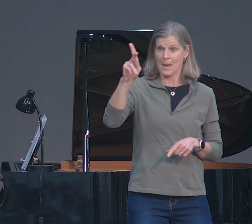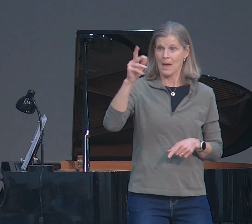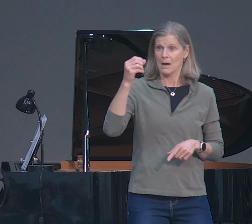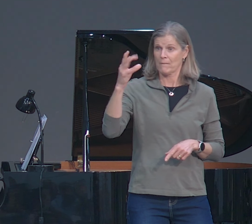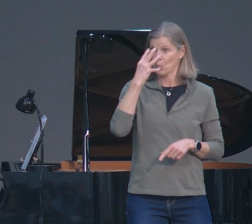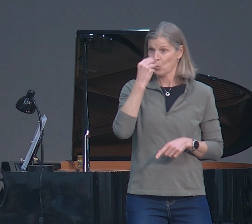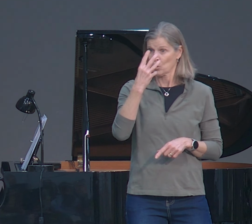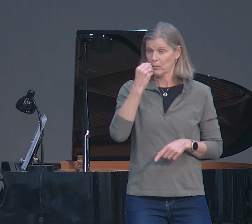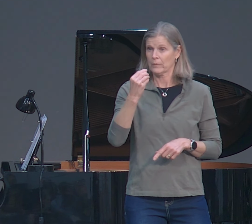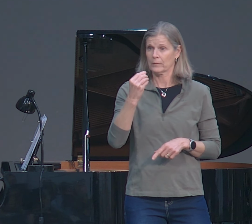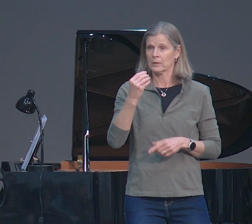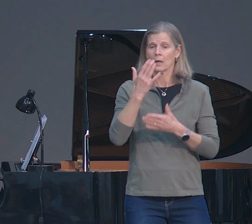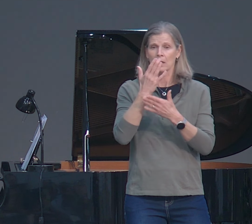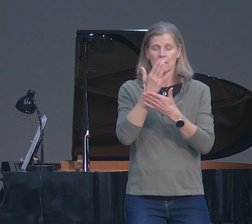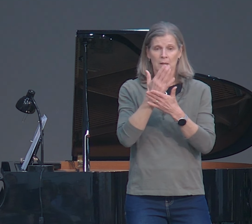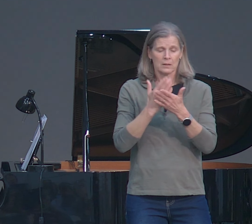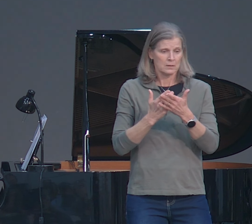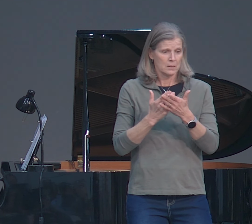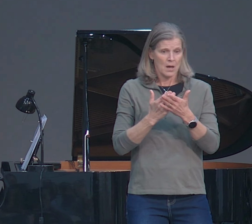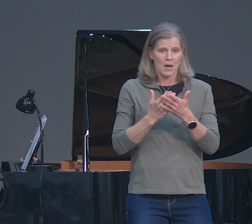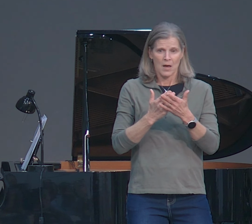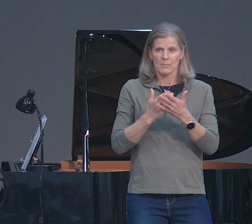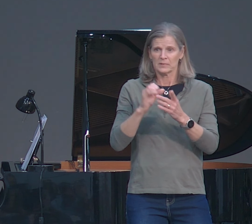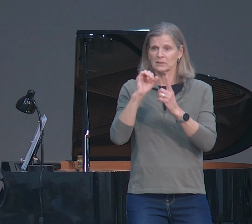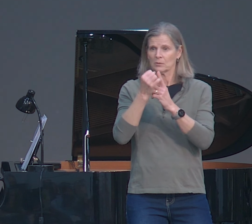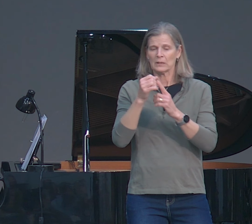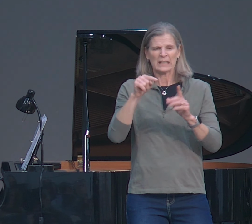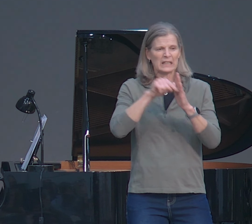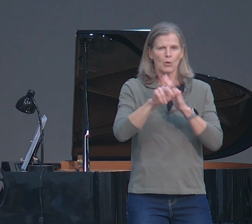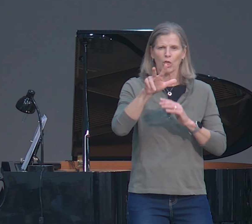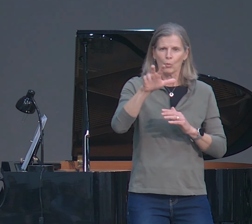in some cases killed somewhere near 300 sheep in a single night.